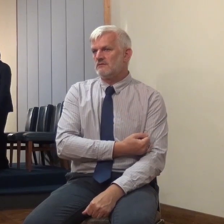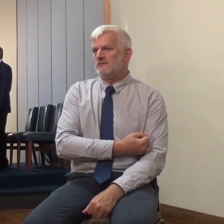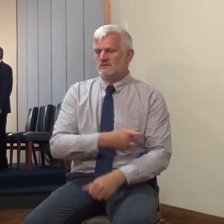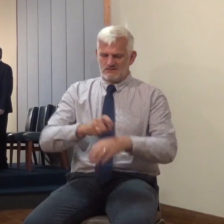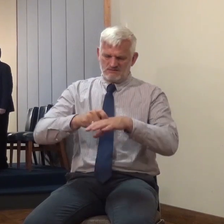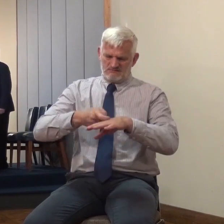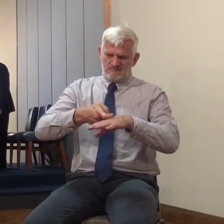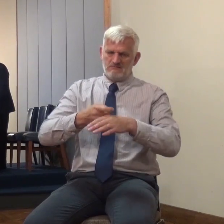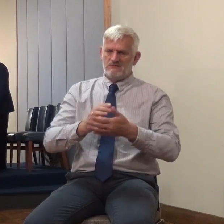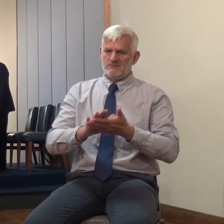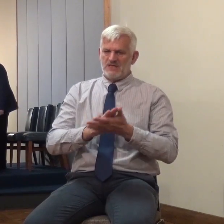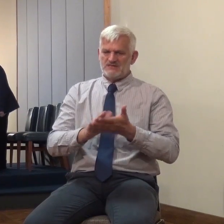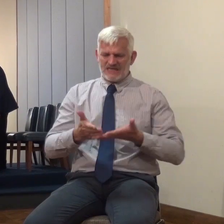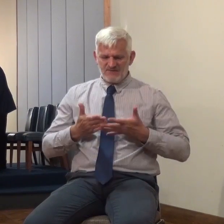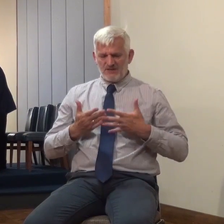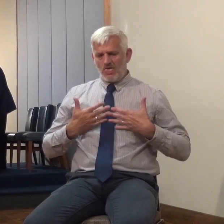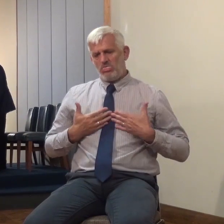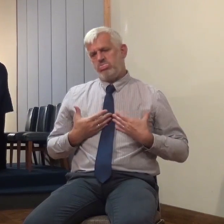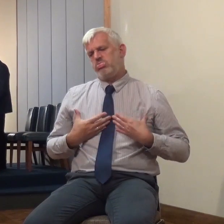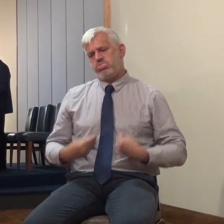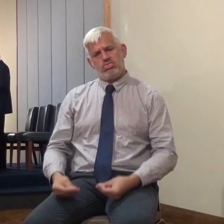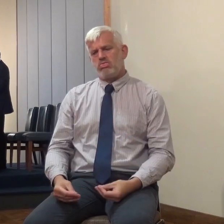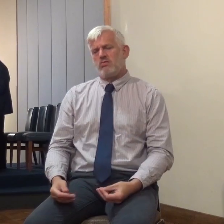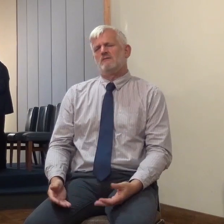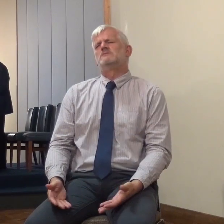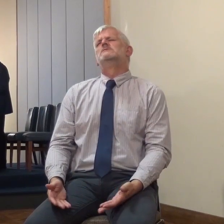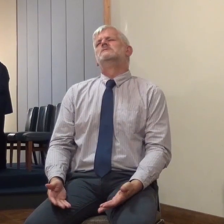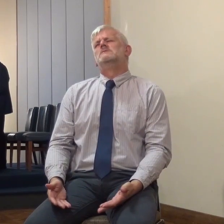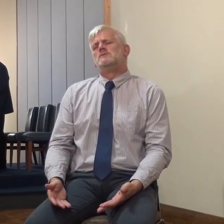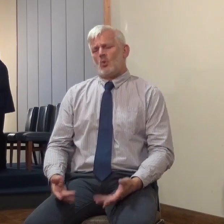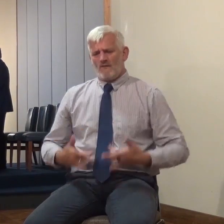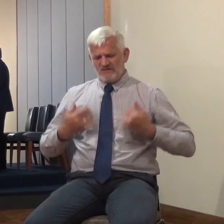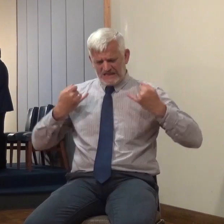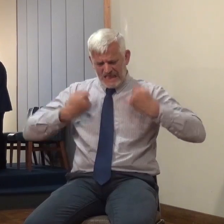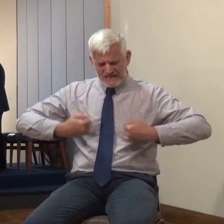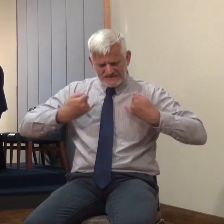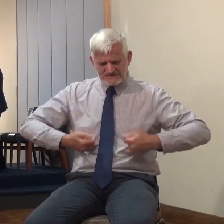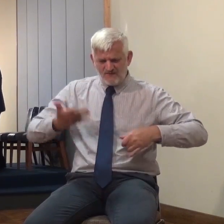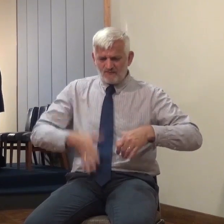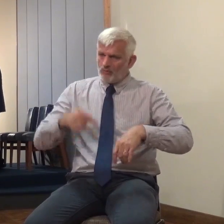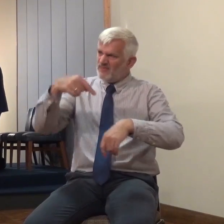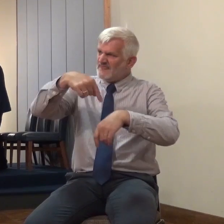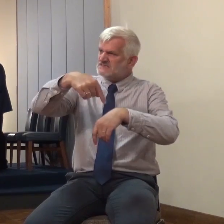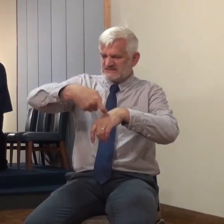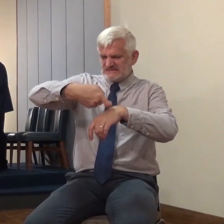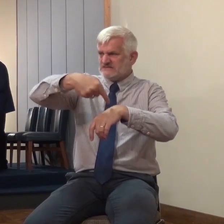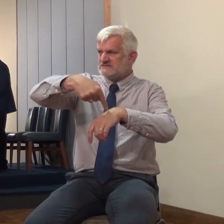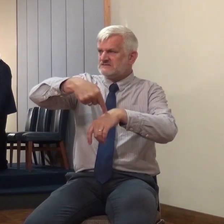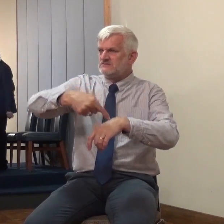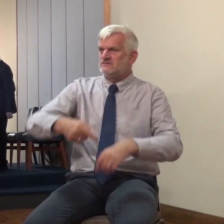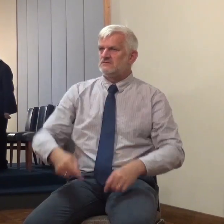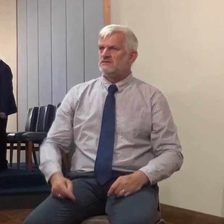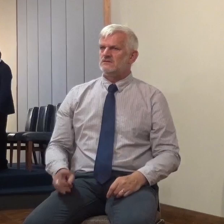being strengthless or suffering some infirmity. And that is perhaps a clue, maybe, to